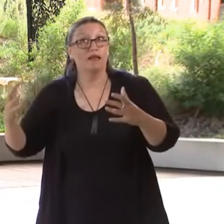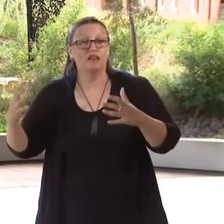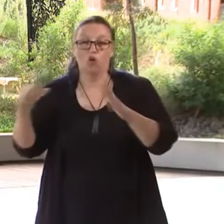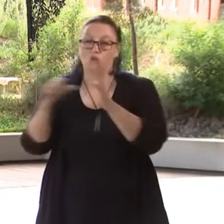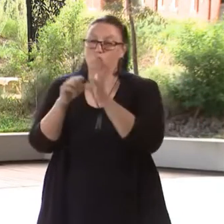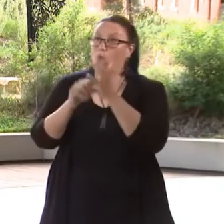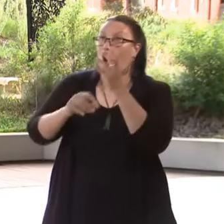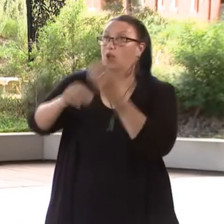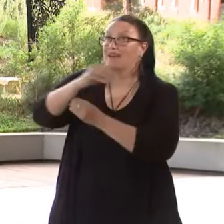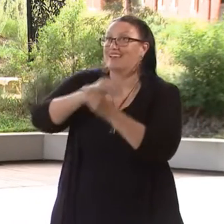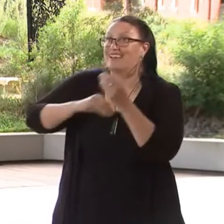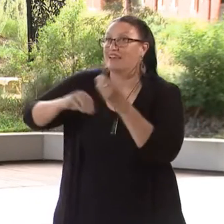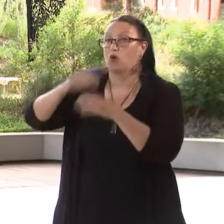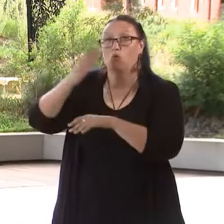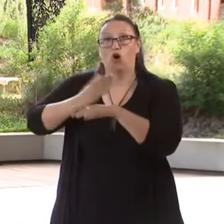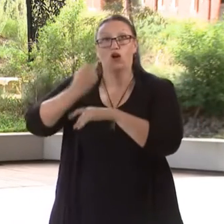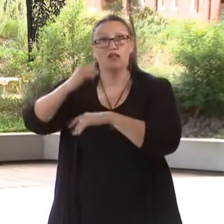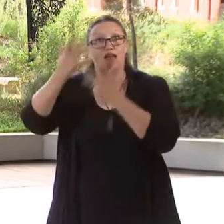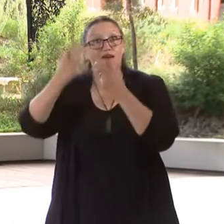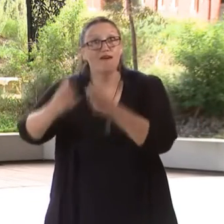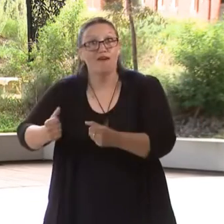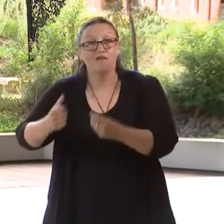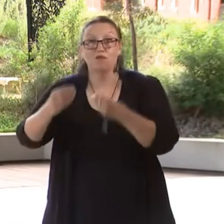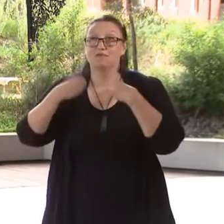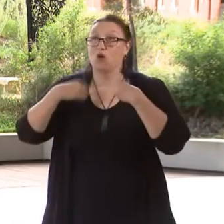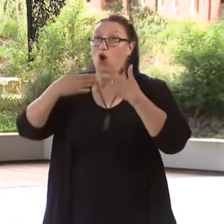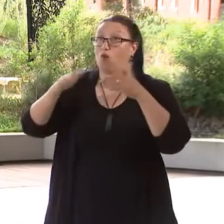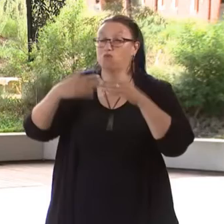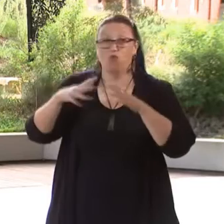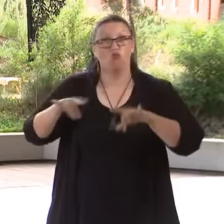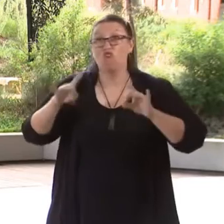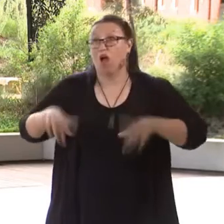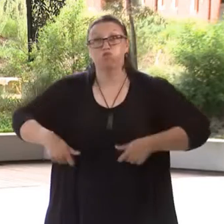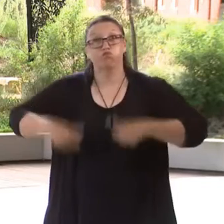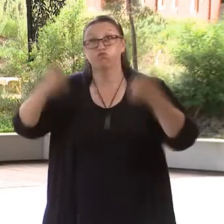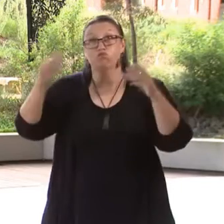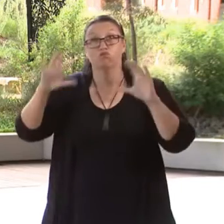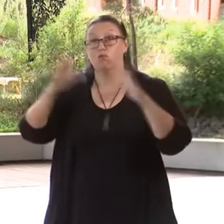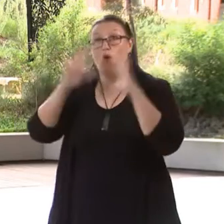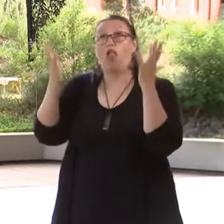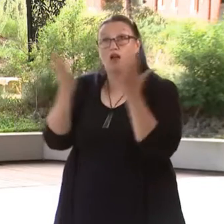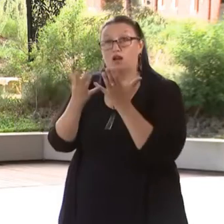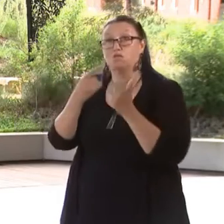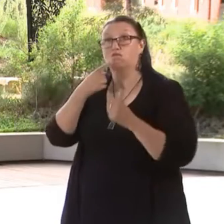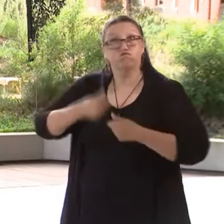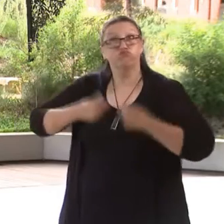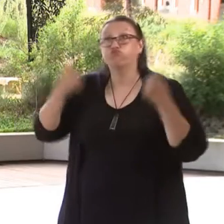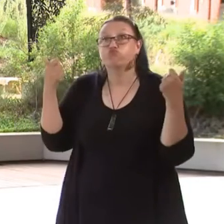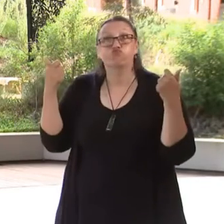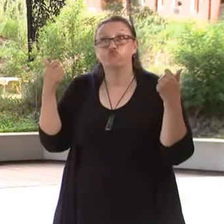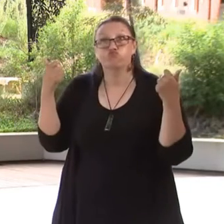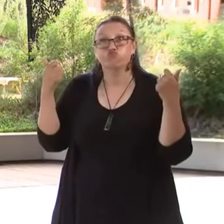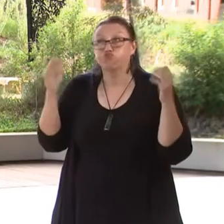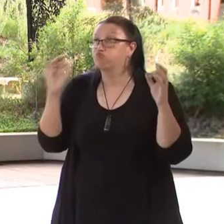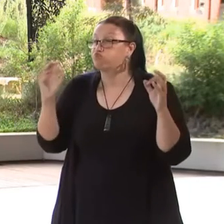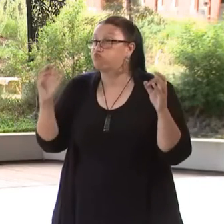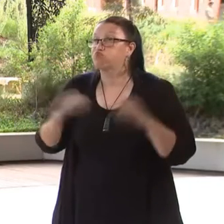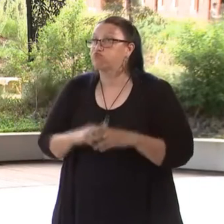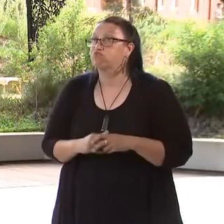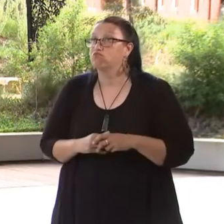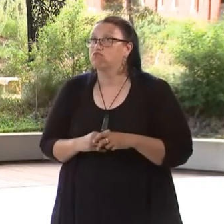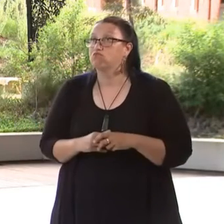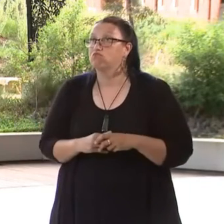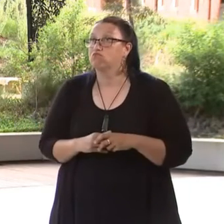in work, keeping businesses open, Australia has done remarkably well. But this is a challenge. It's a global challenge